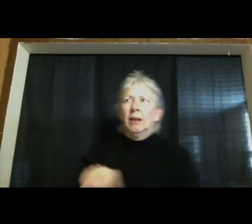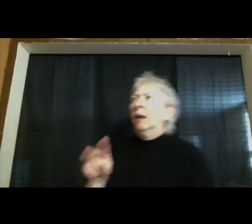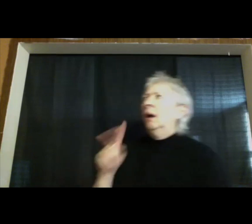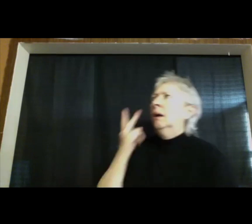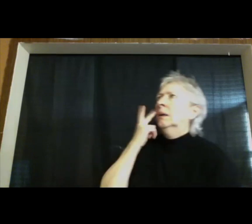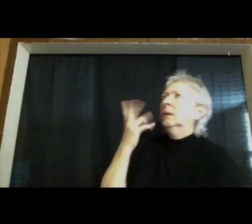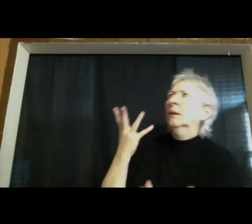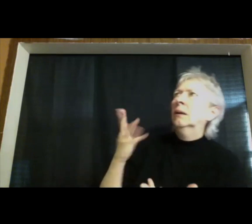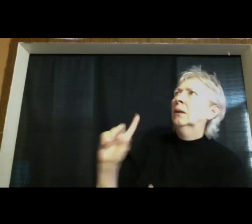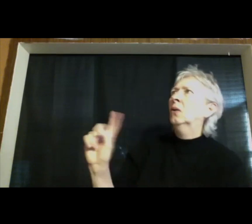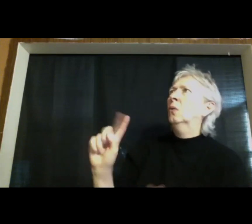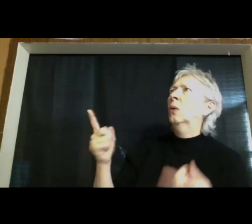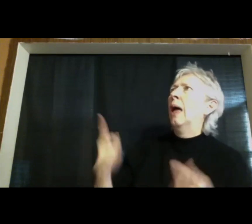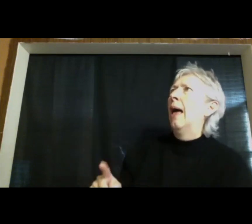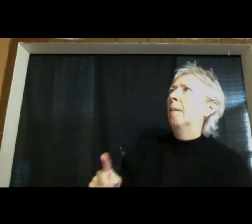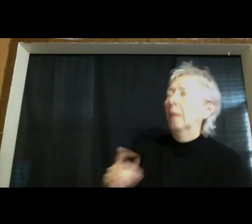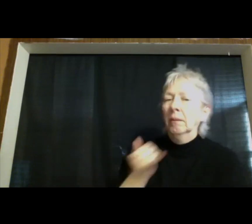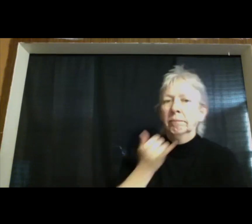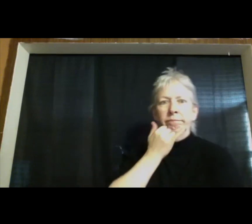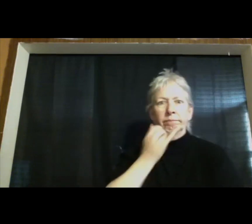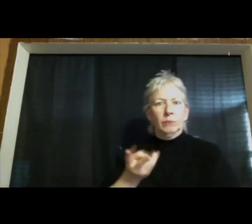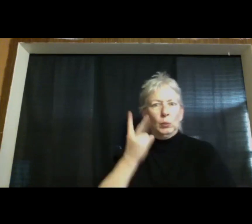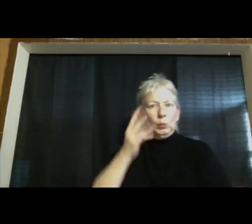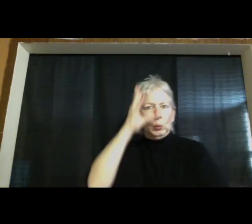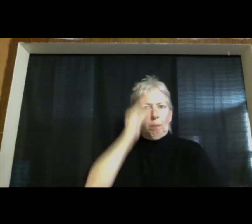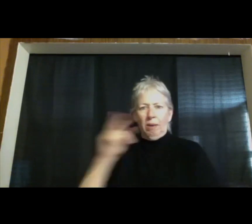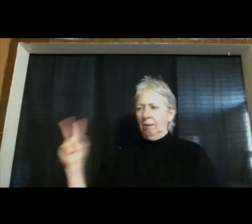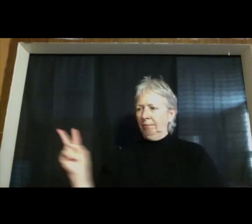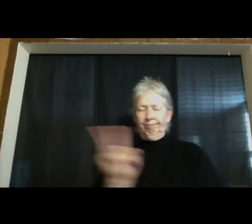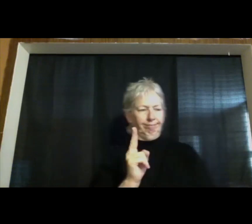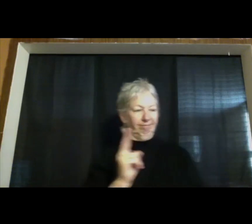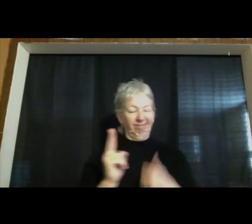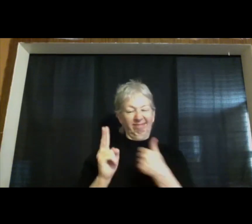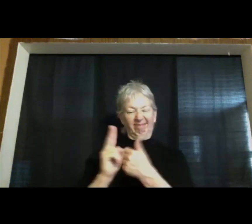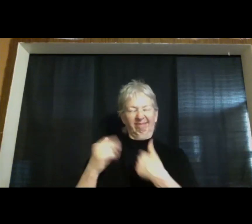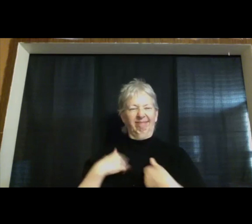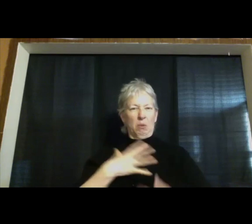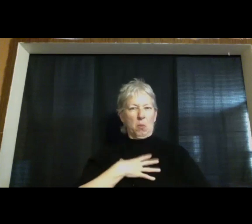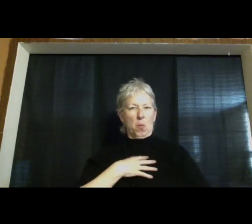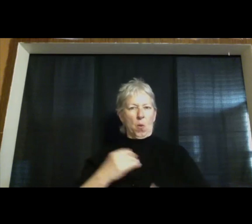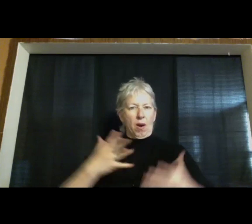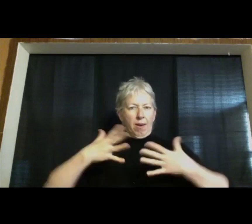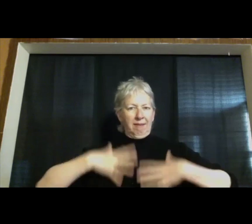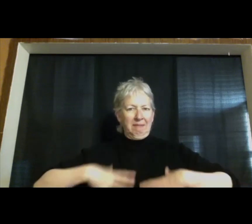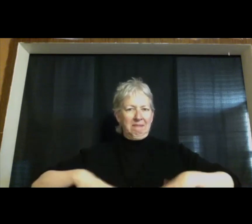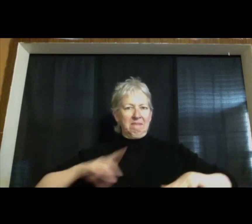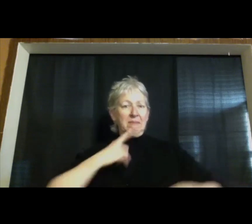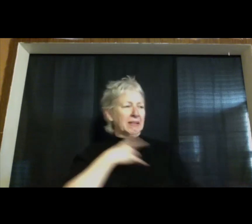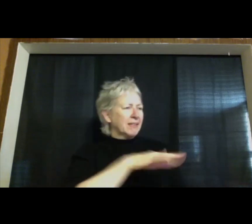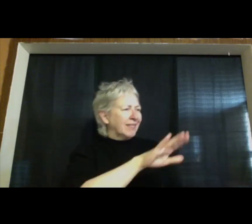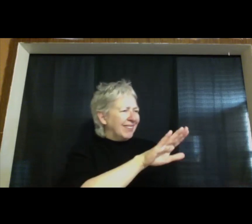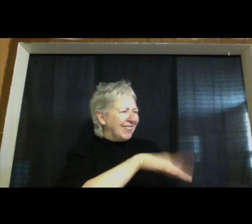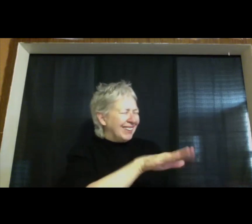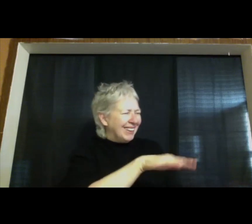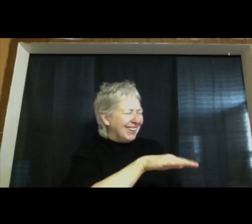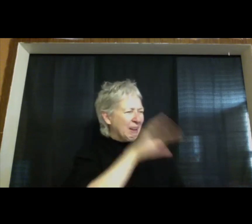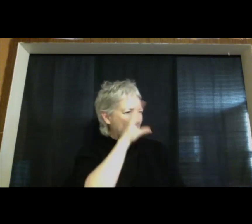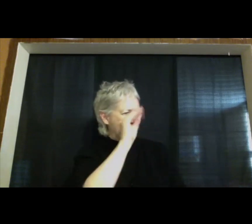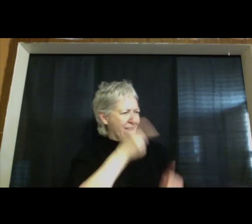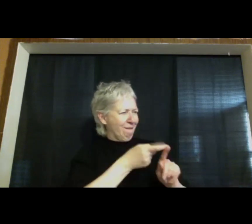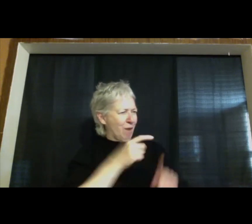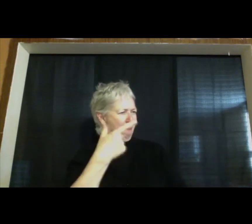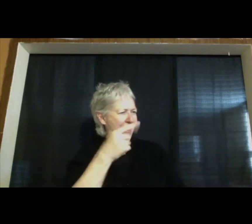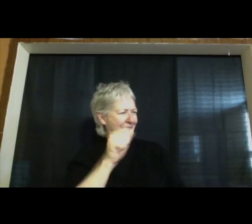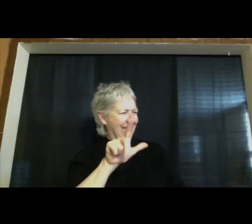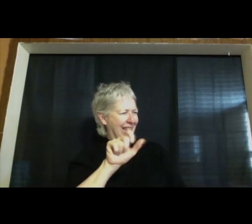heaven, suddenly two men in white robes appeared beside them. They said, "Men of Galilee,